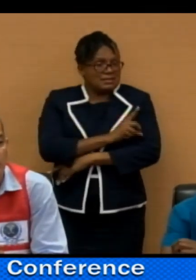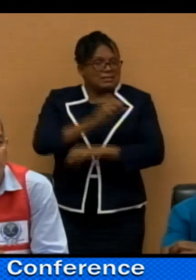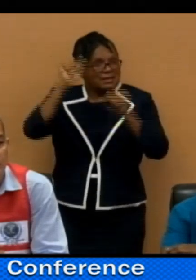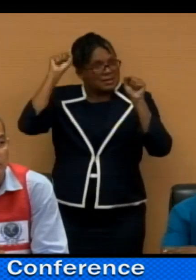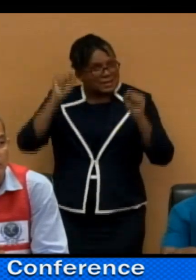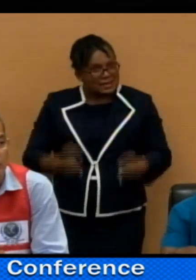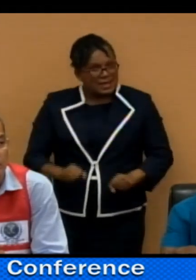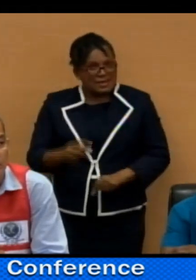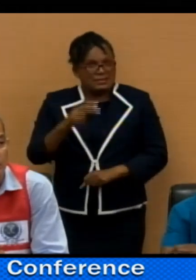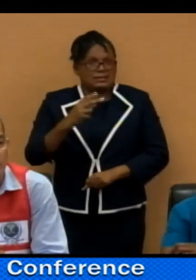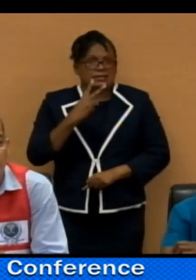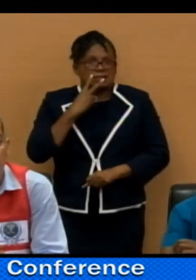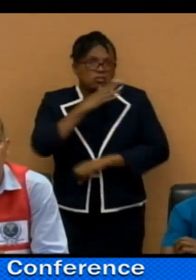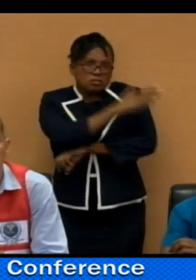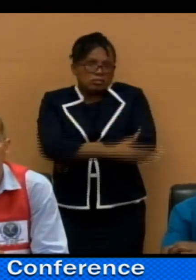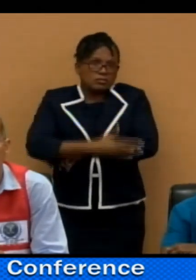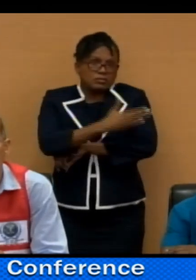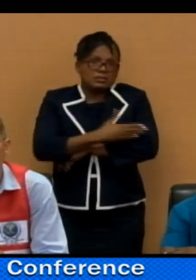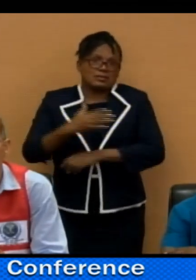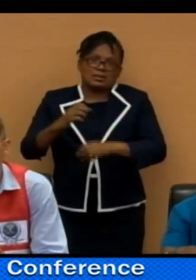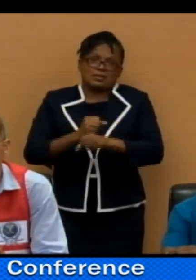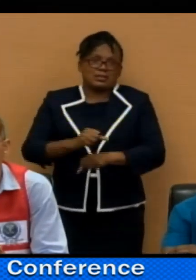can see up to 3,500